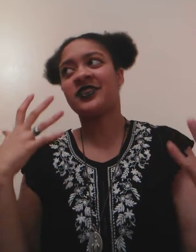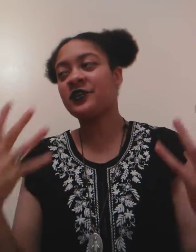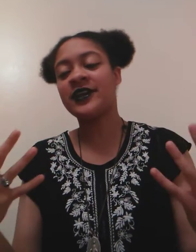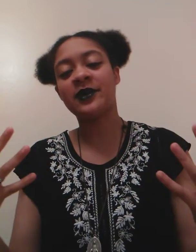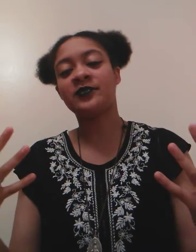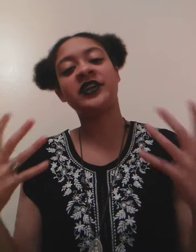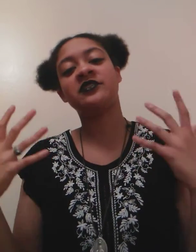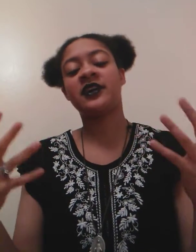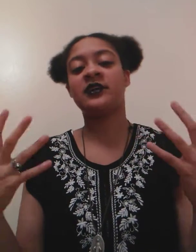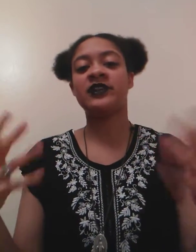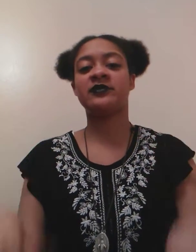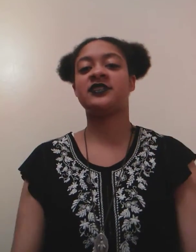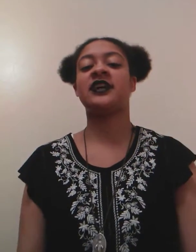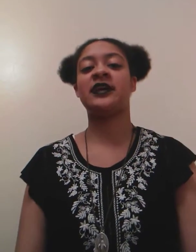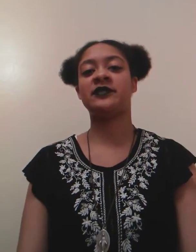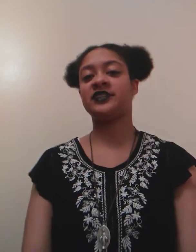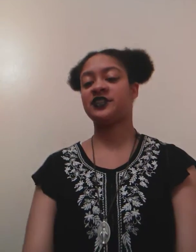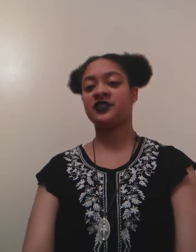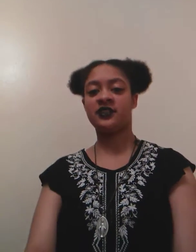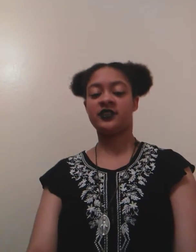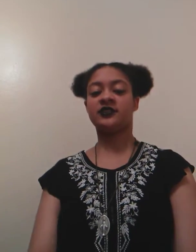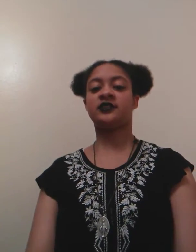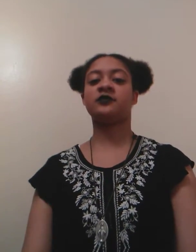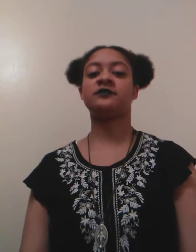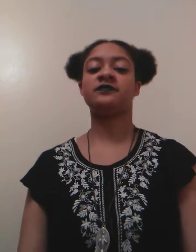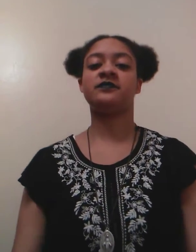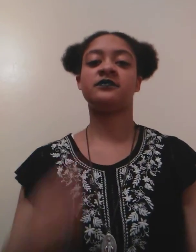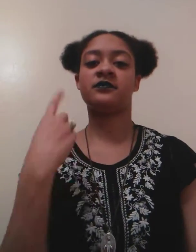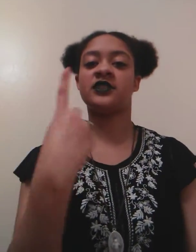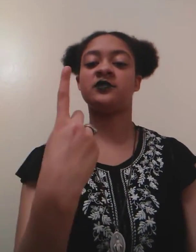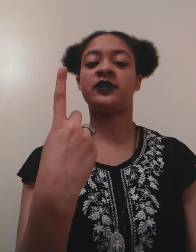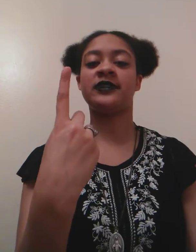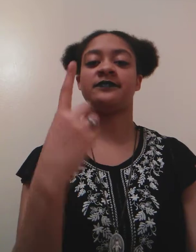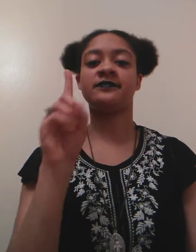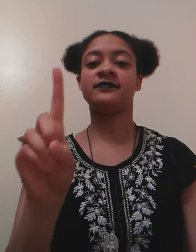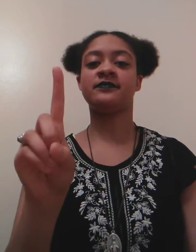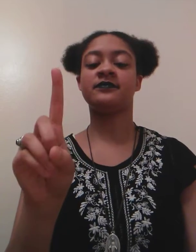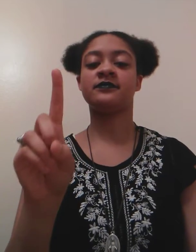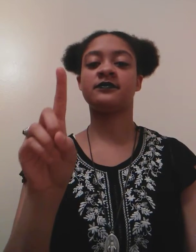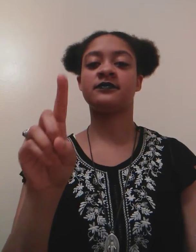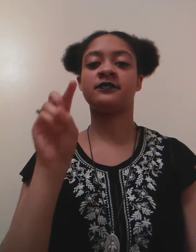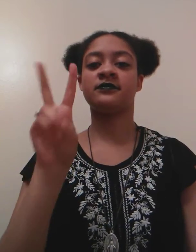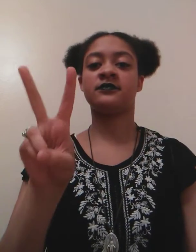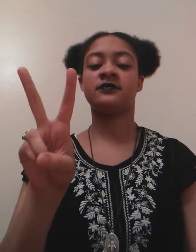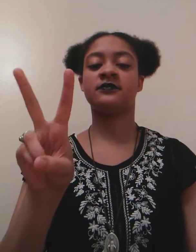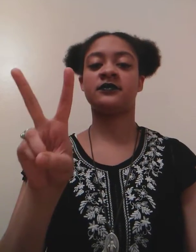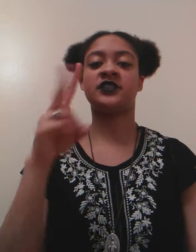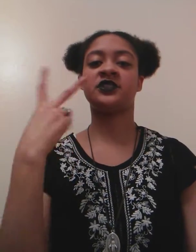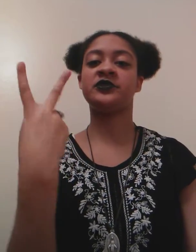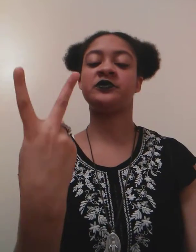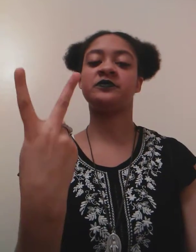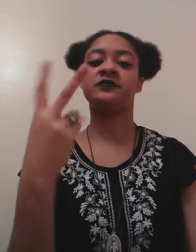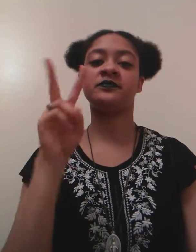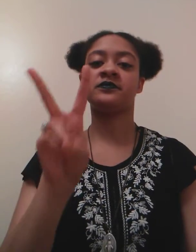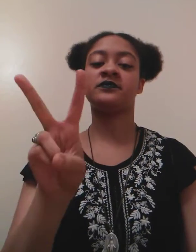going to cramp, and you're not going to be able to sign that much. So, this is 1. This is 2.